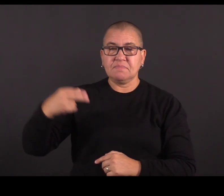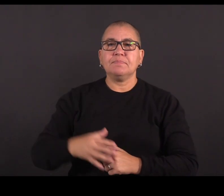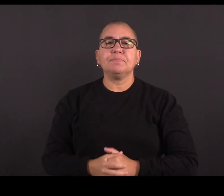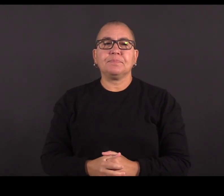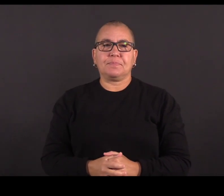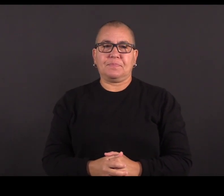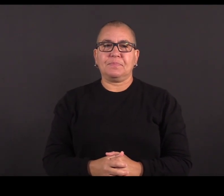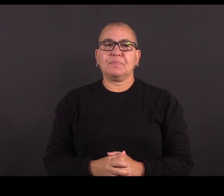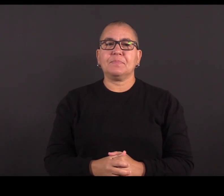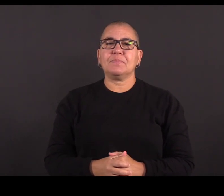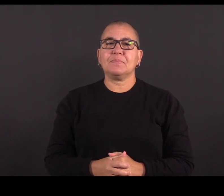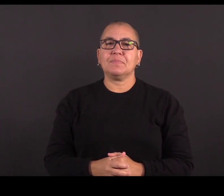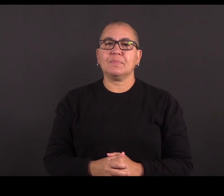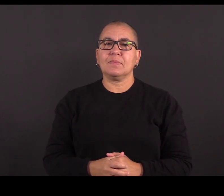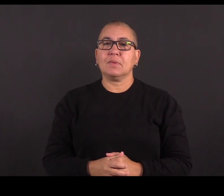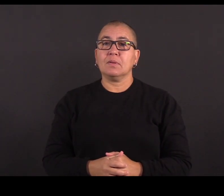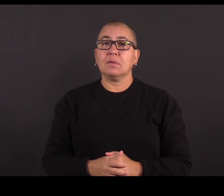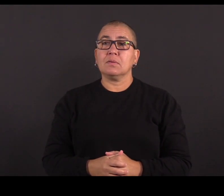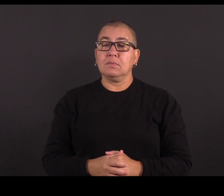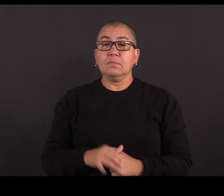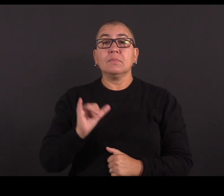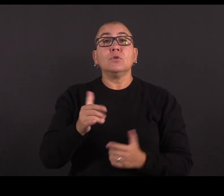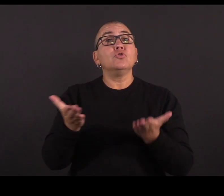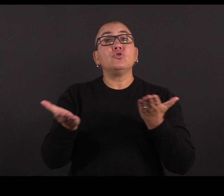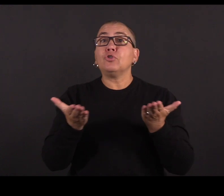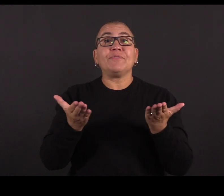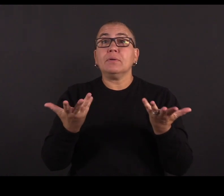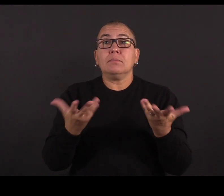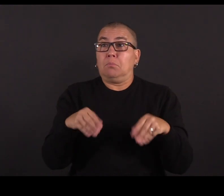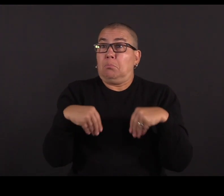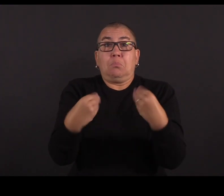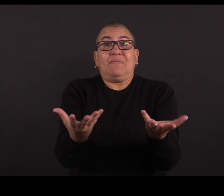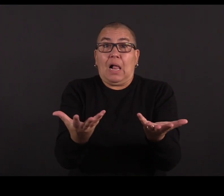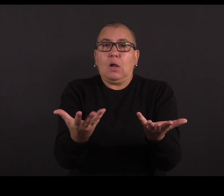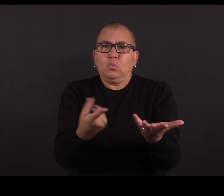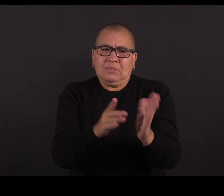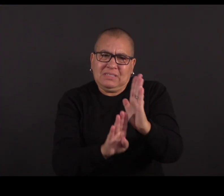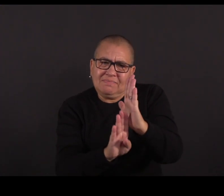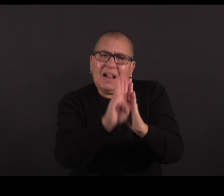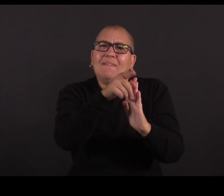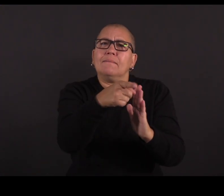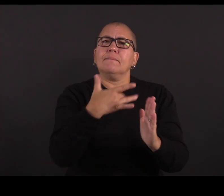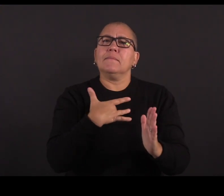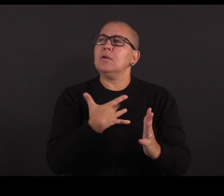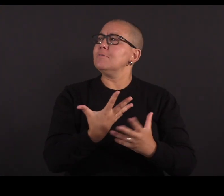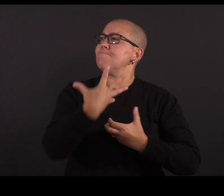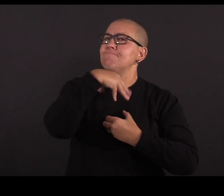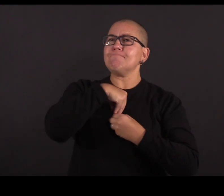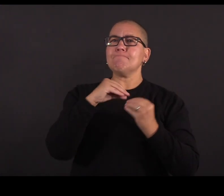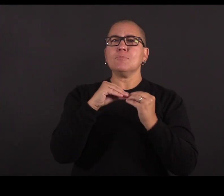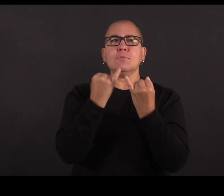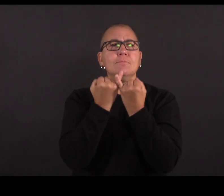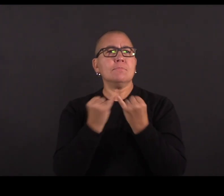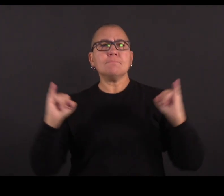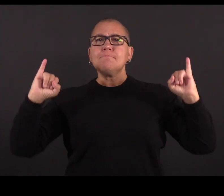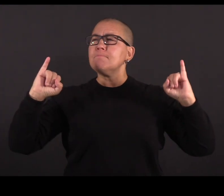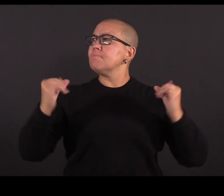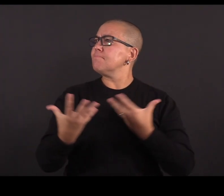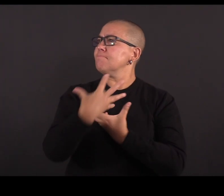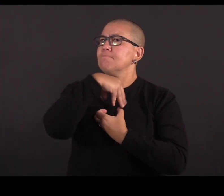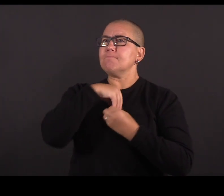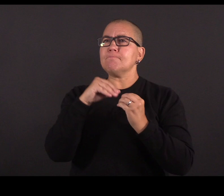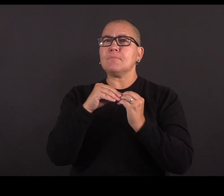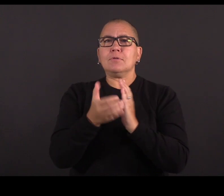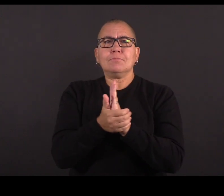The services are designed to build independent living and tenancy skills and connect people with community-based